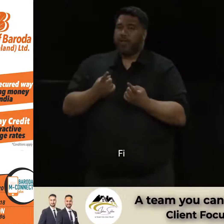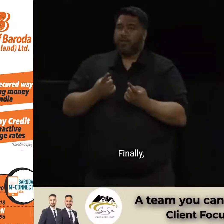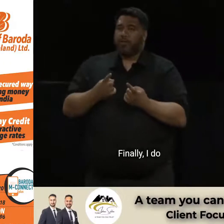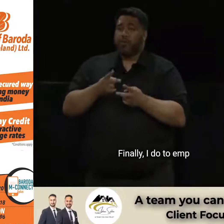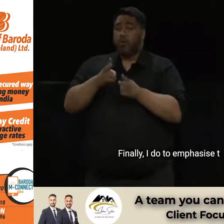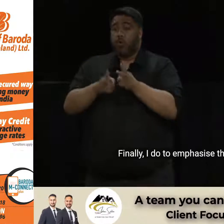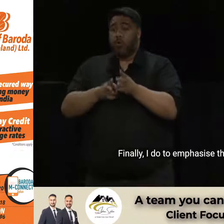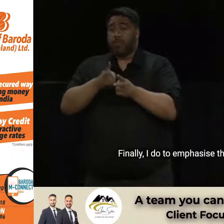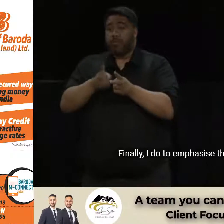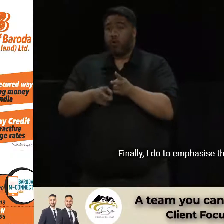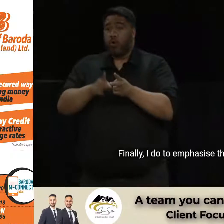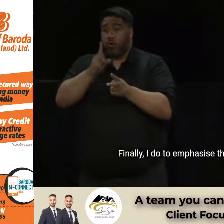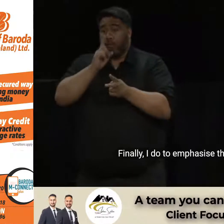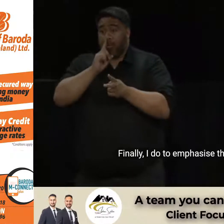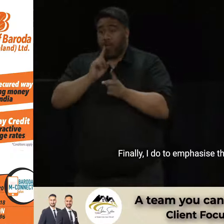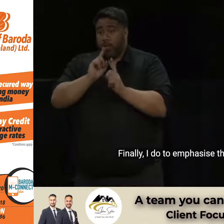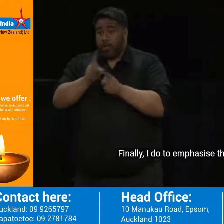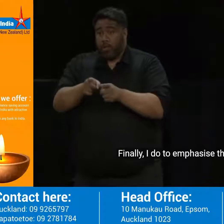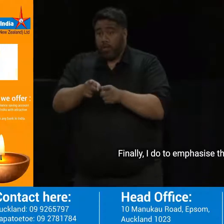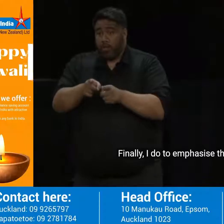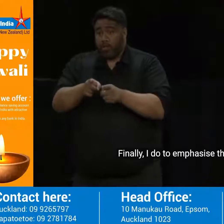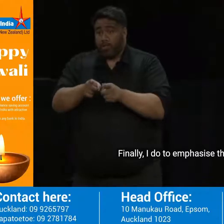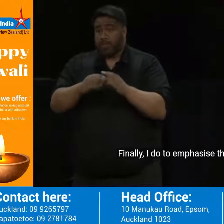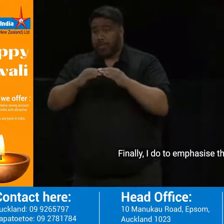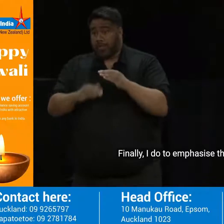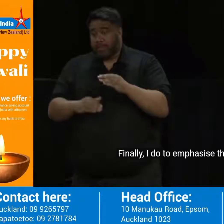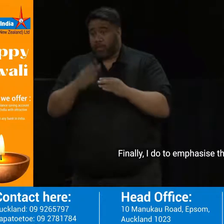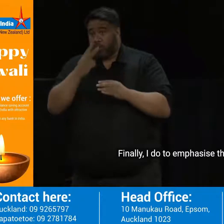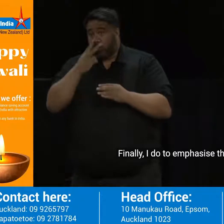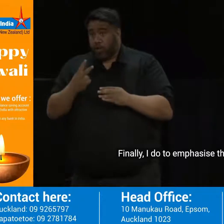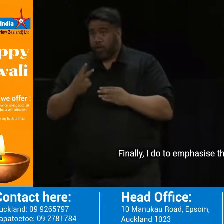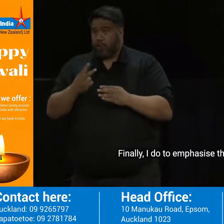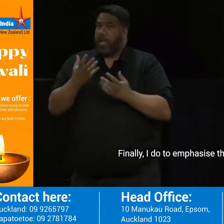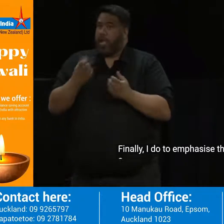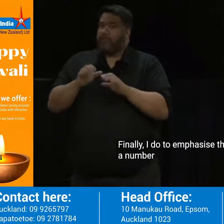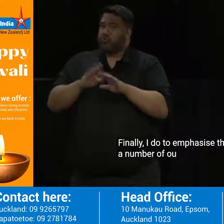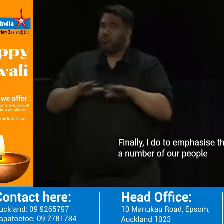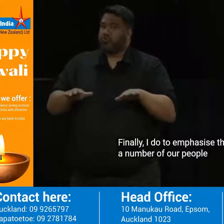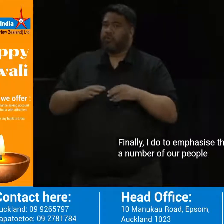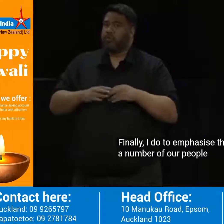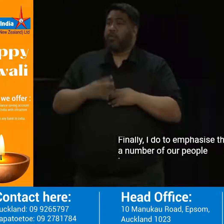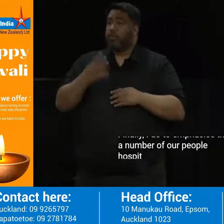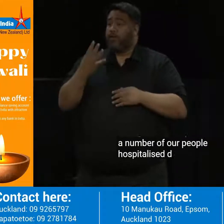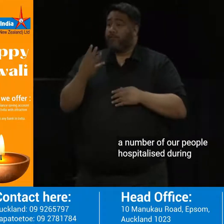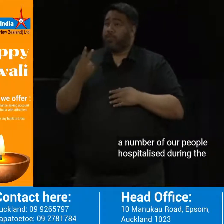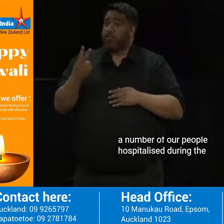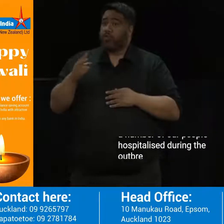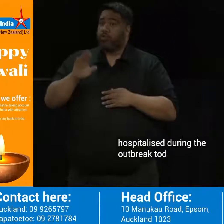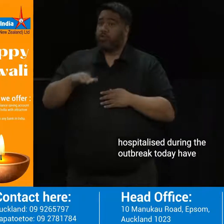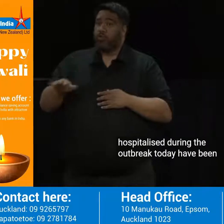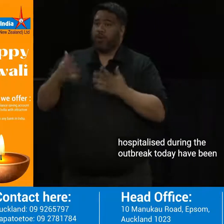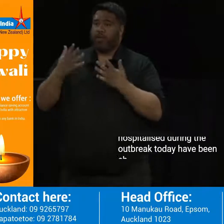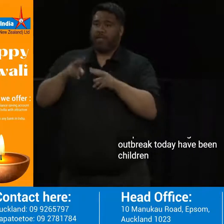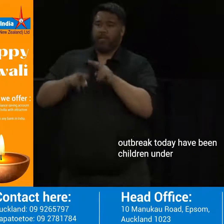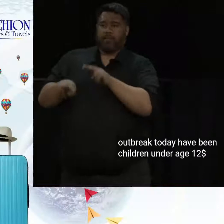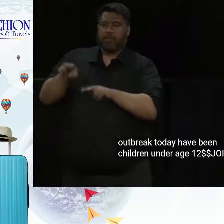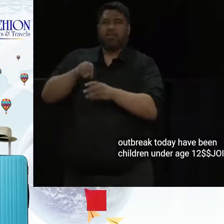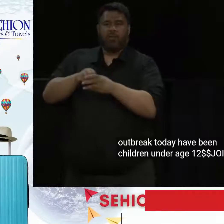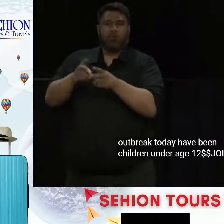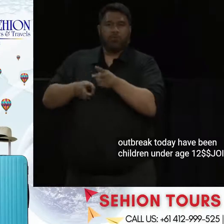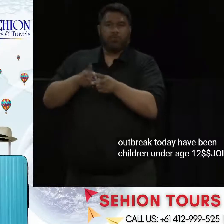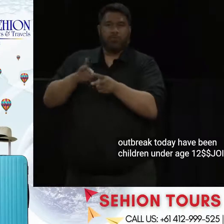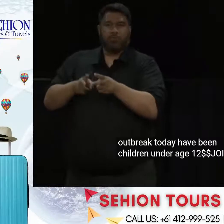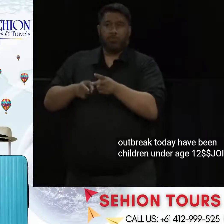outbreak to date have been children under age 12. 42 children under age 12 have been assessed at hospital, and of